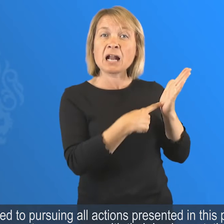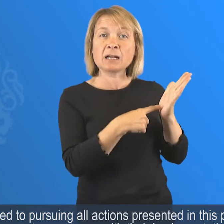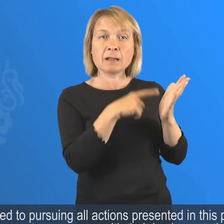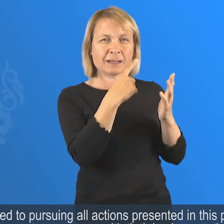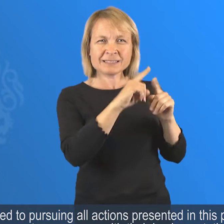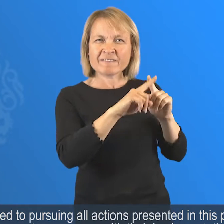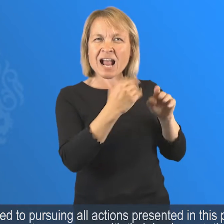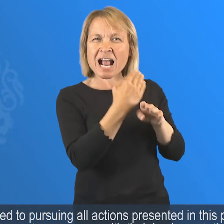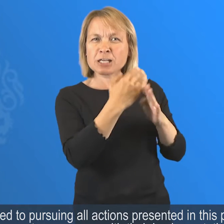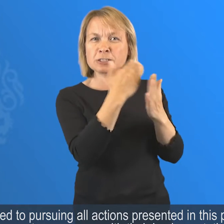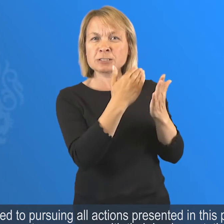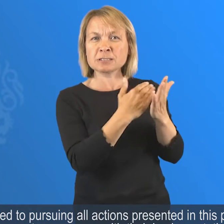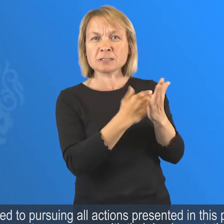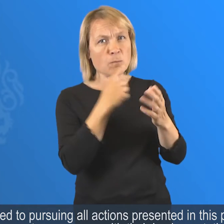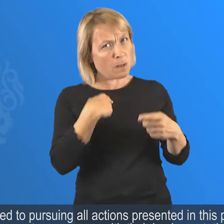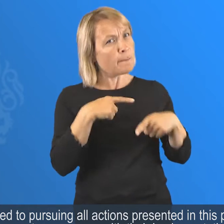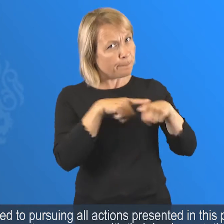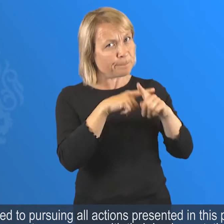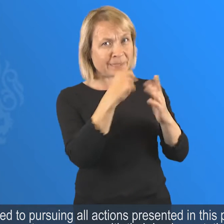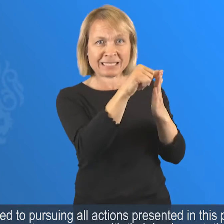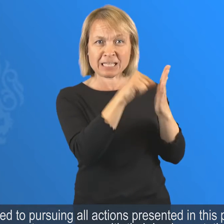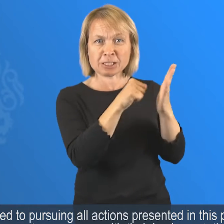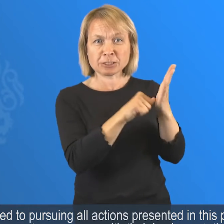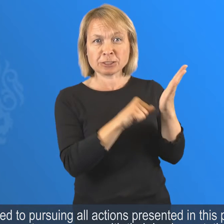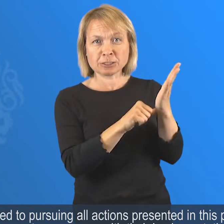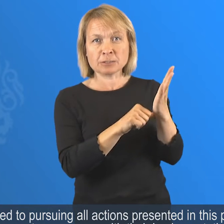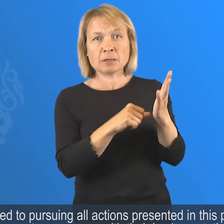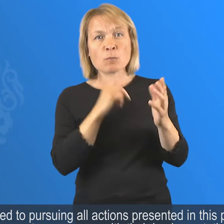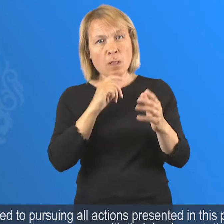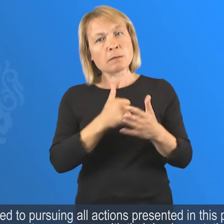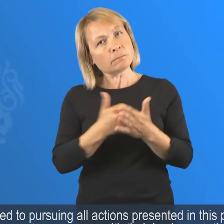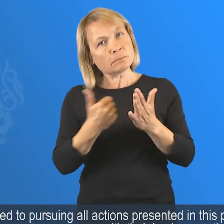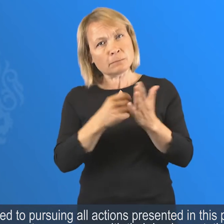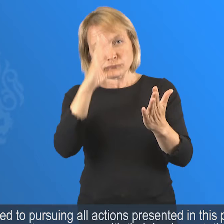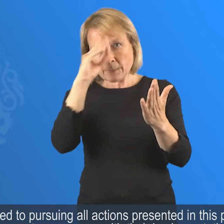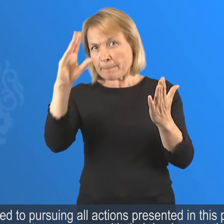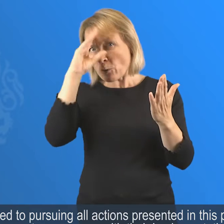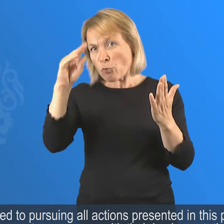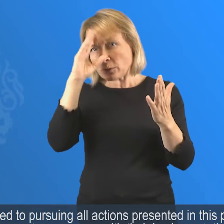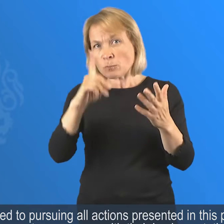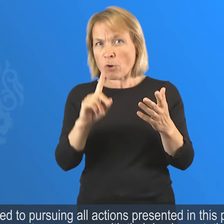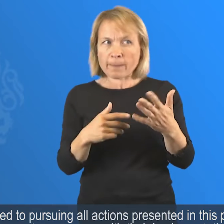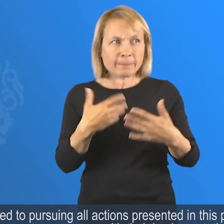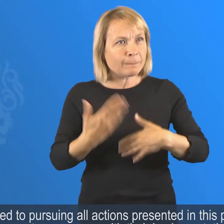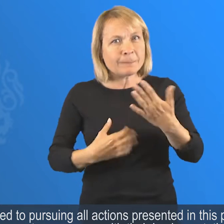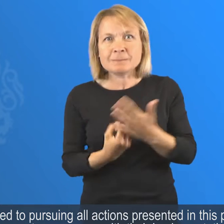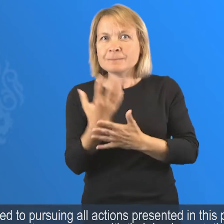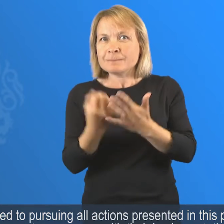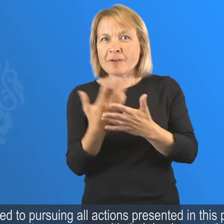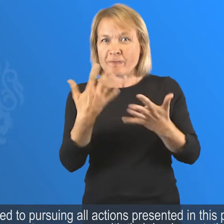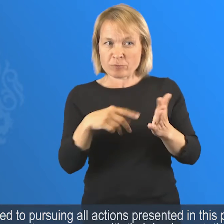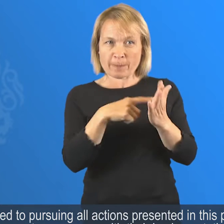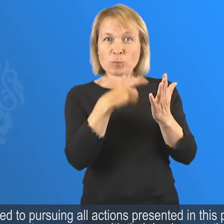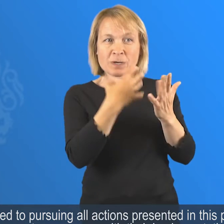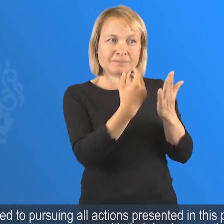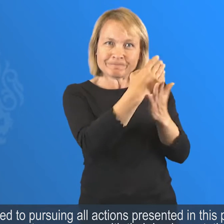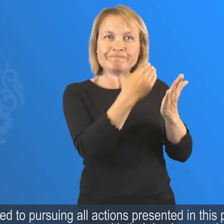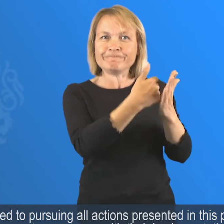SCTS is committed to pursuing all actions presented in this plan and to regularly report on progress with their